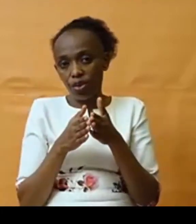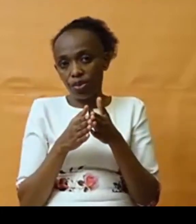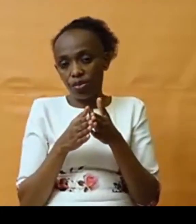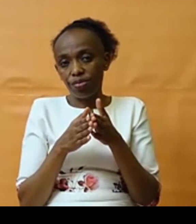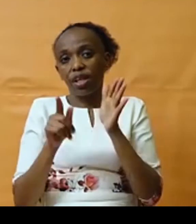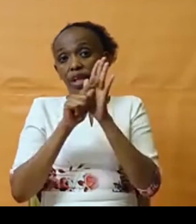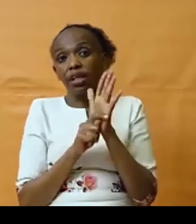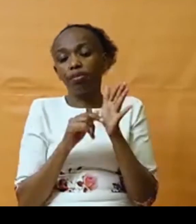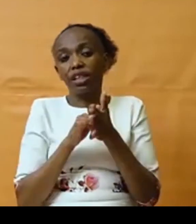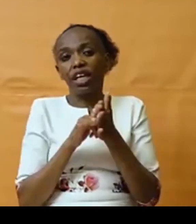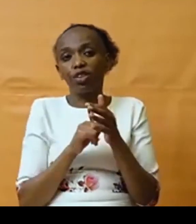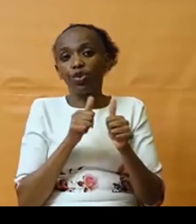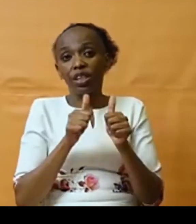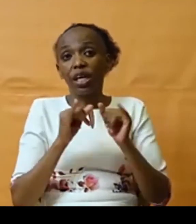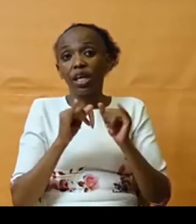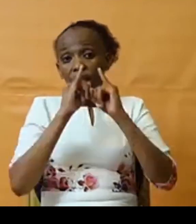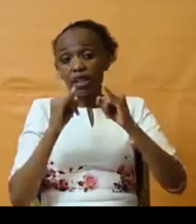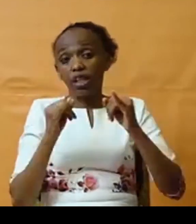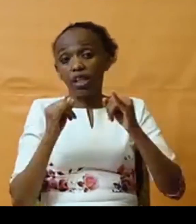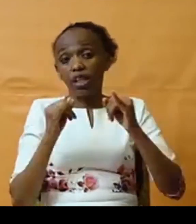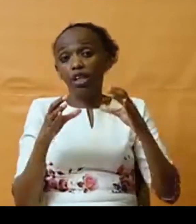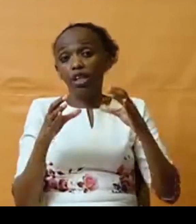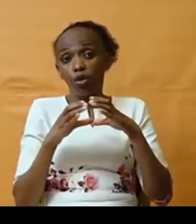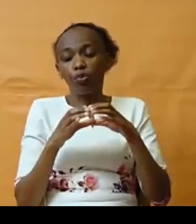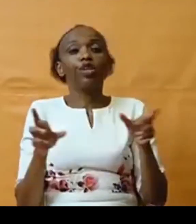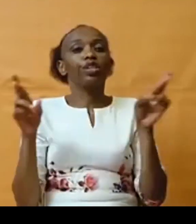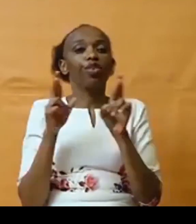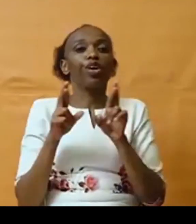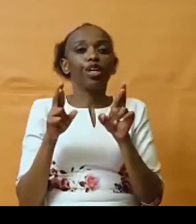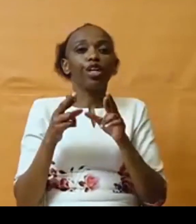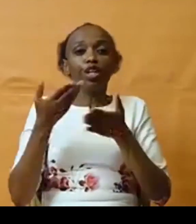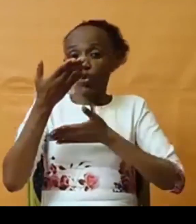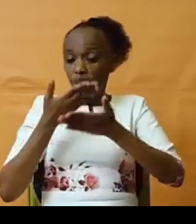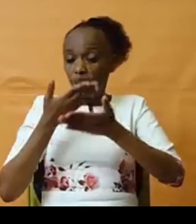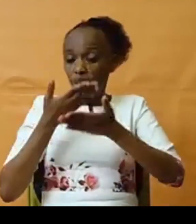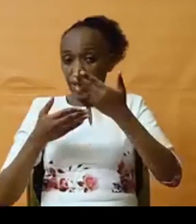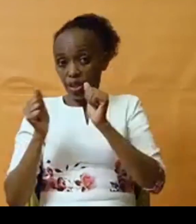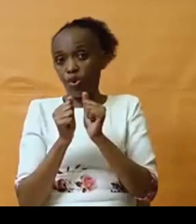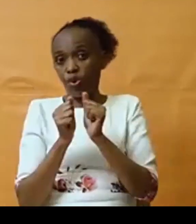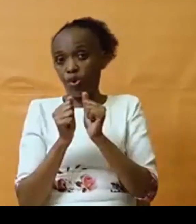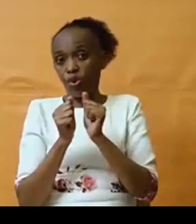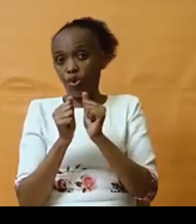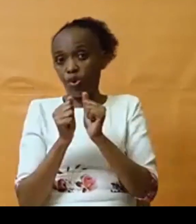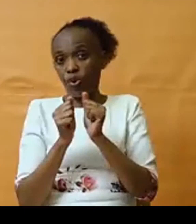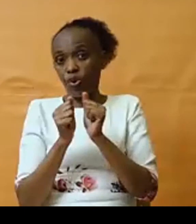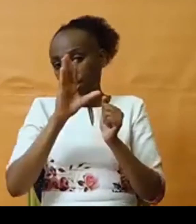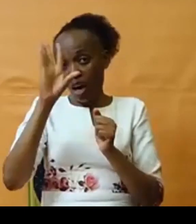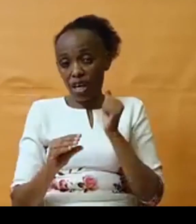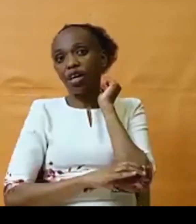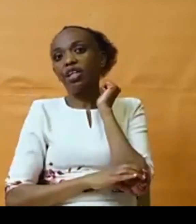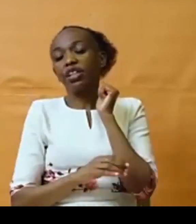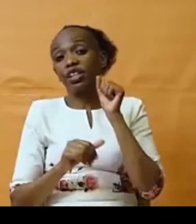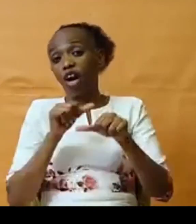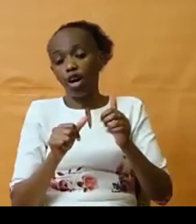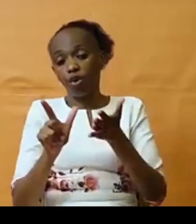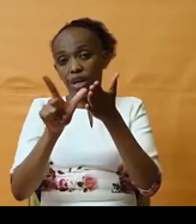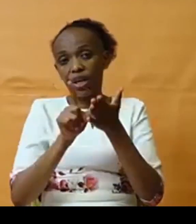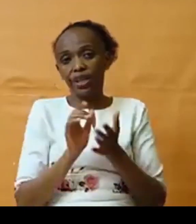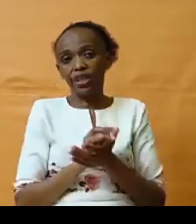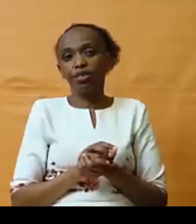these the international community is willing to engage with African countries around